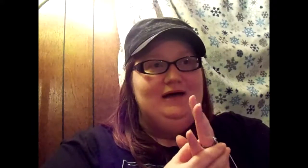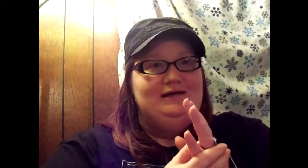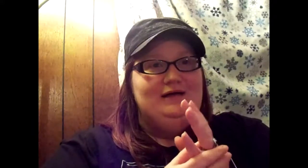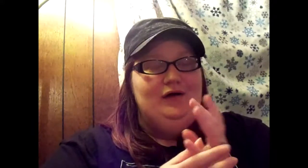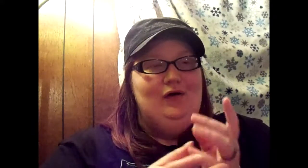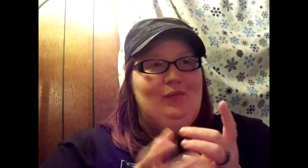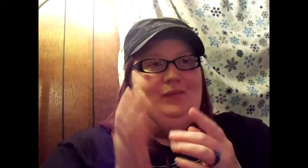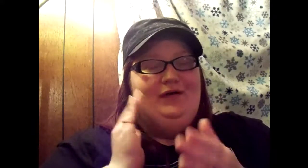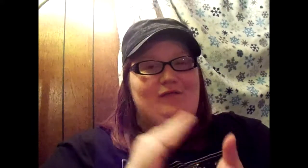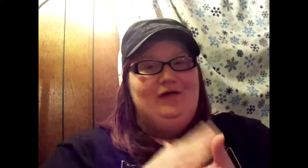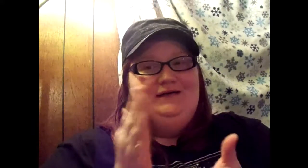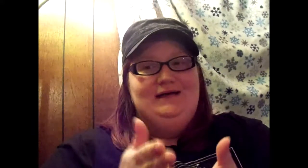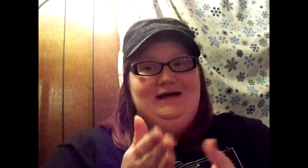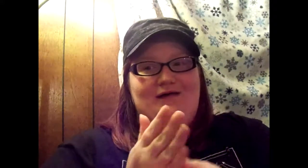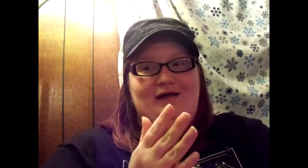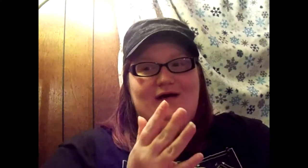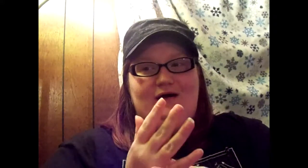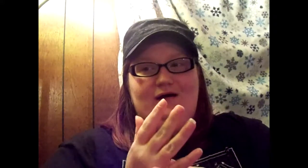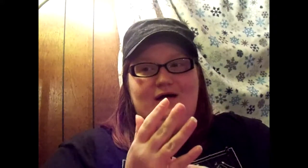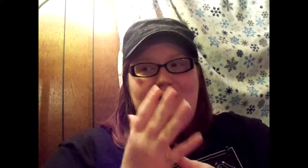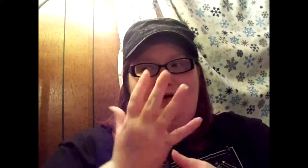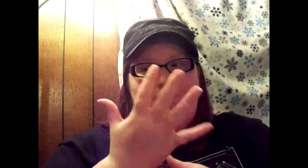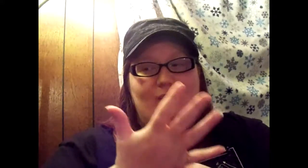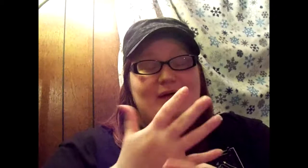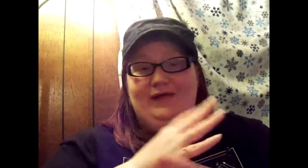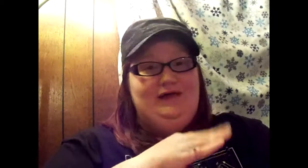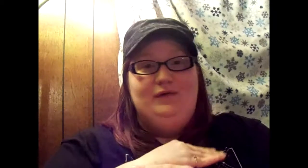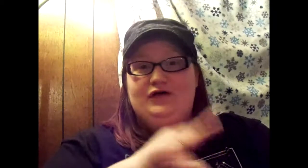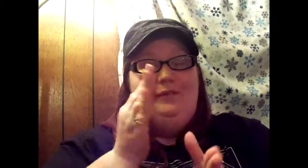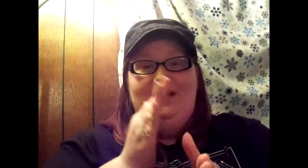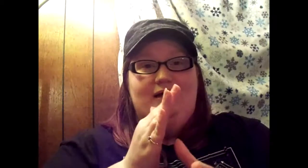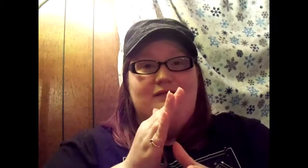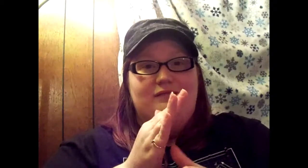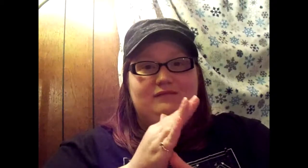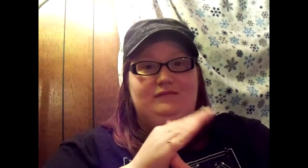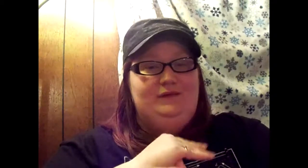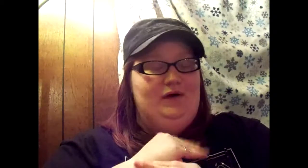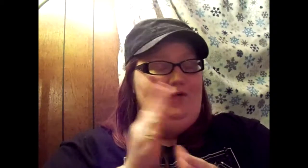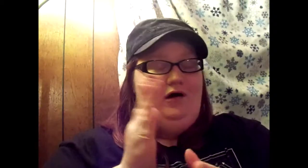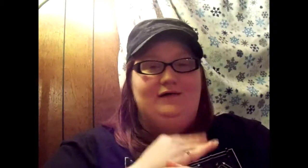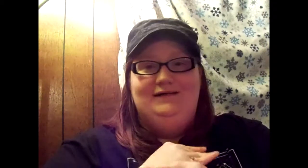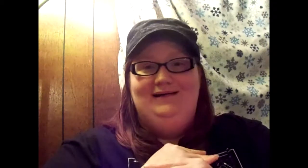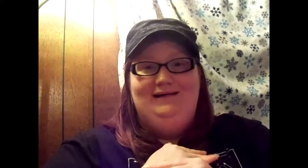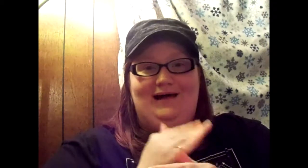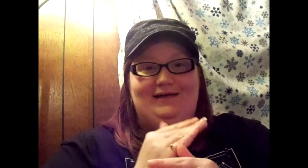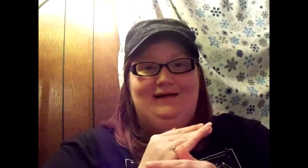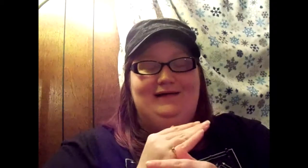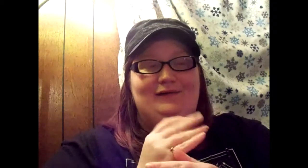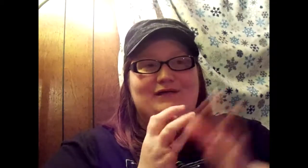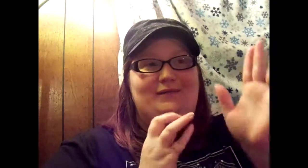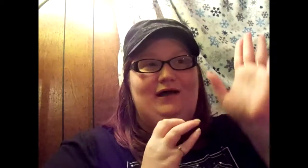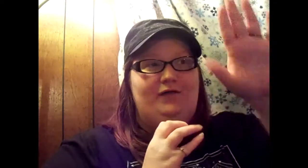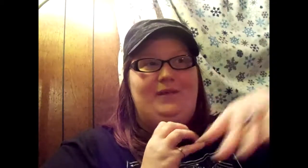because when we first got down there, there was nobody. There were no cars, nothing. I think there was somebody over by